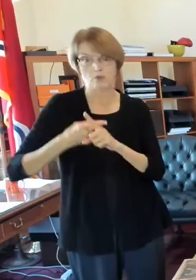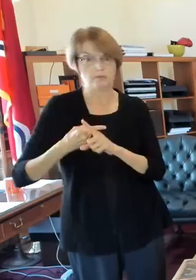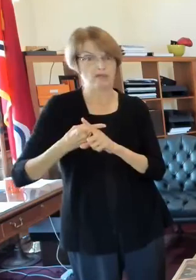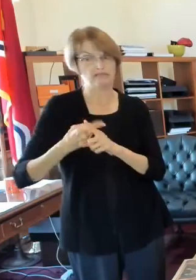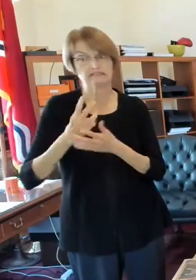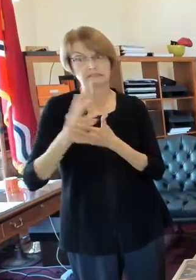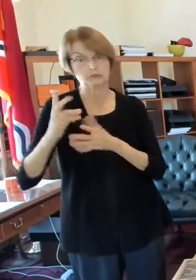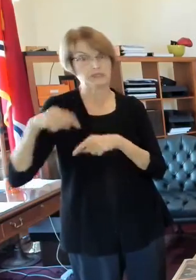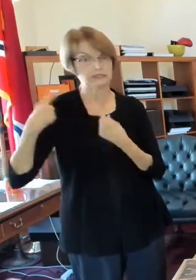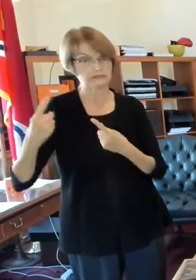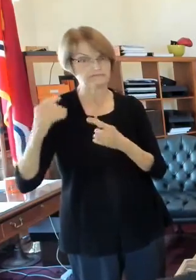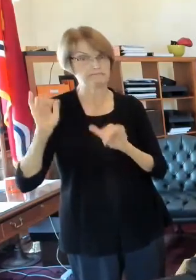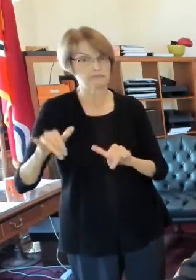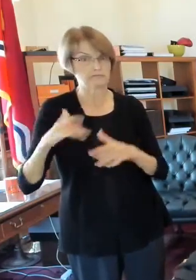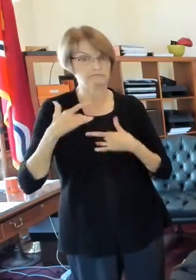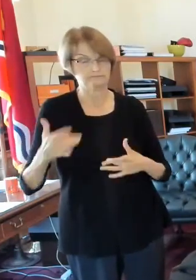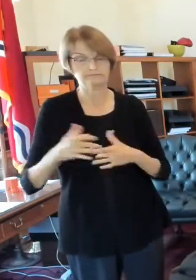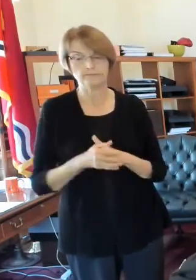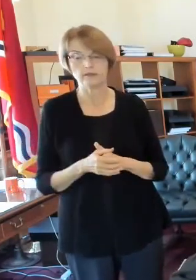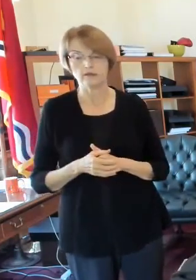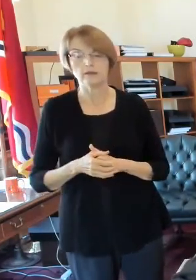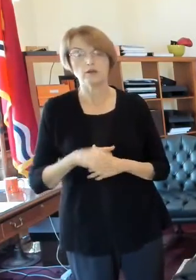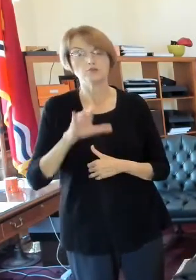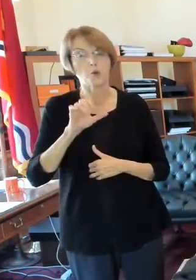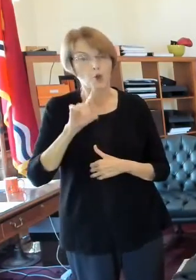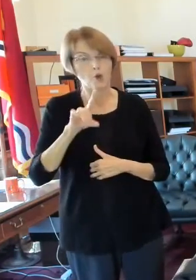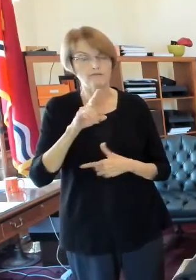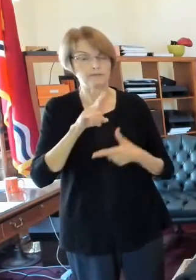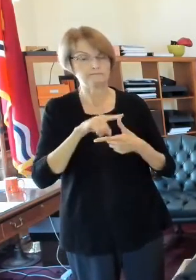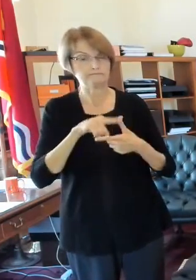So those are the numbers with regard to COVID.